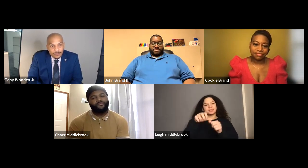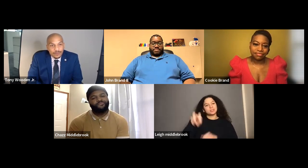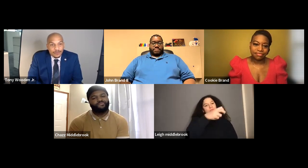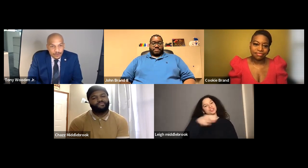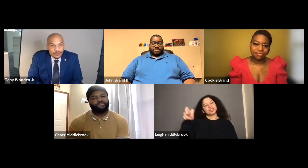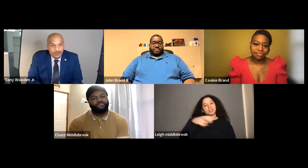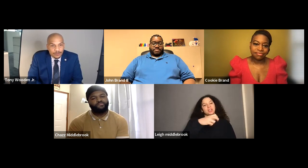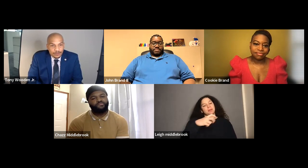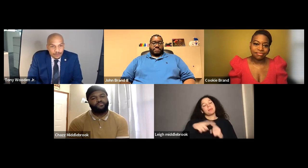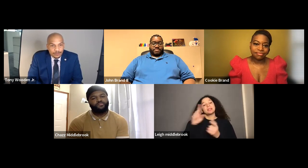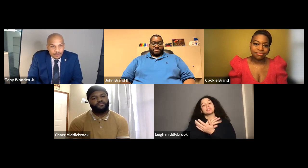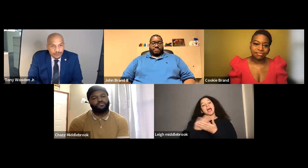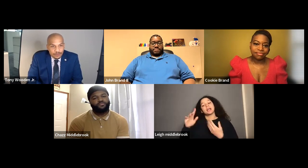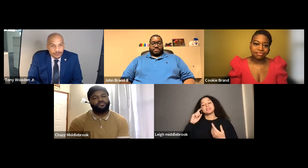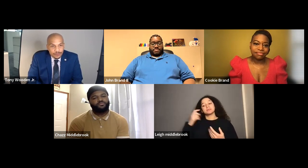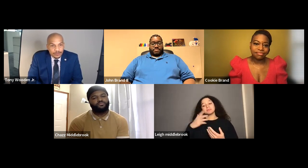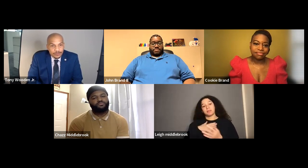as well, and I had both experiences.